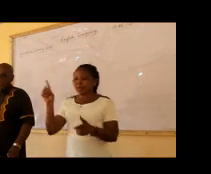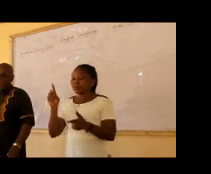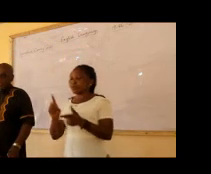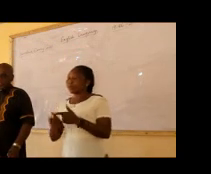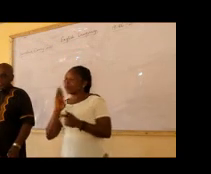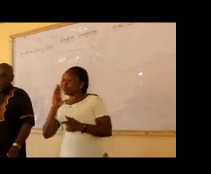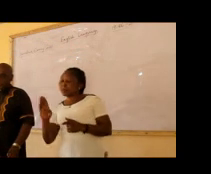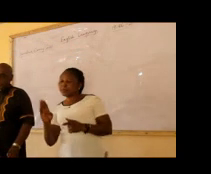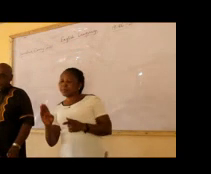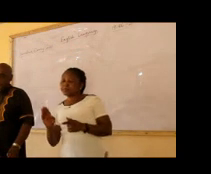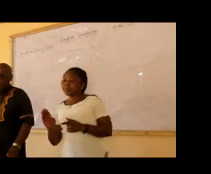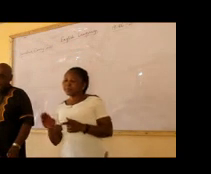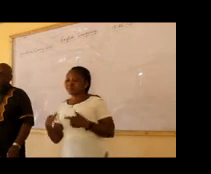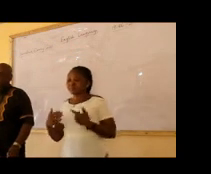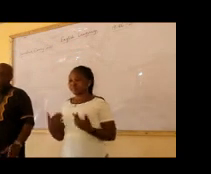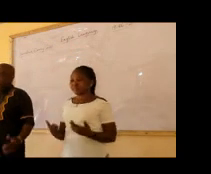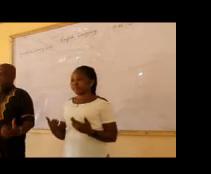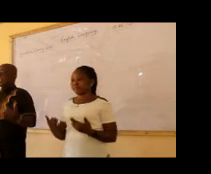suggested.